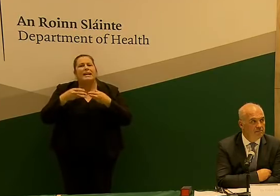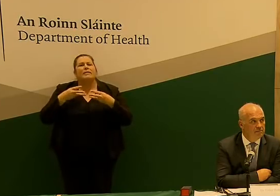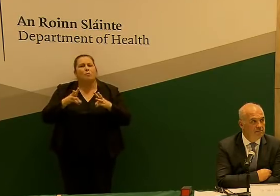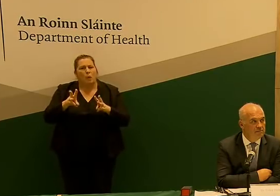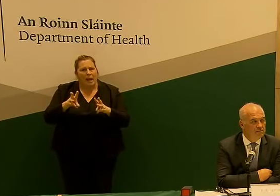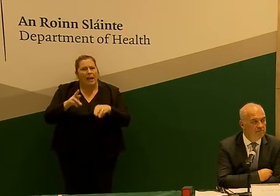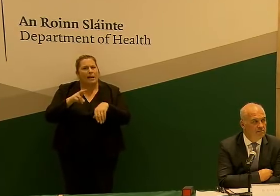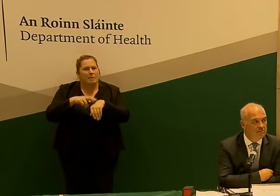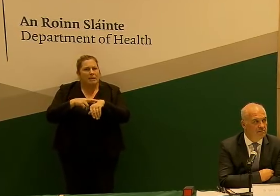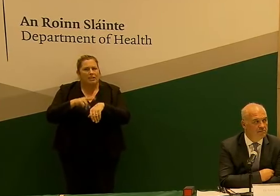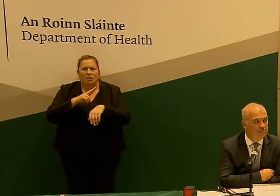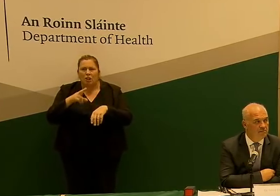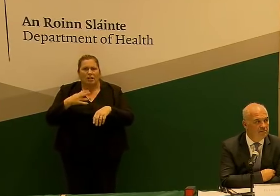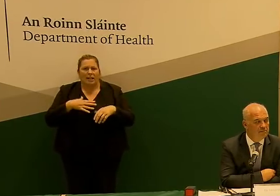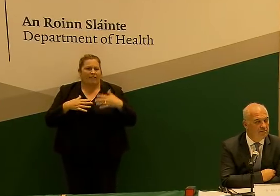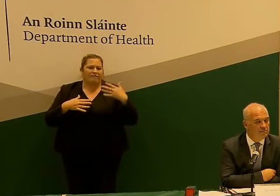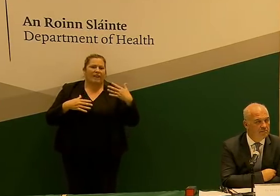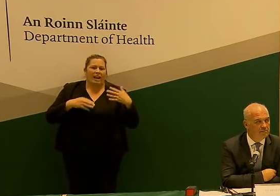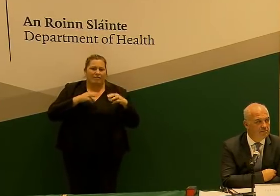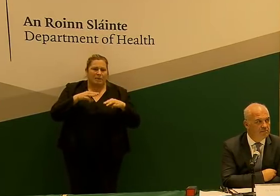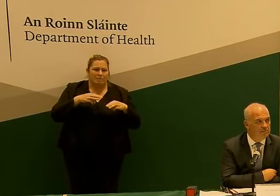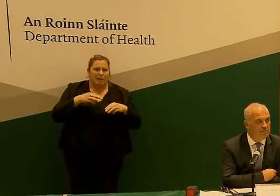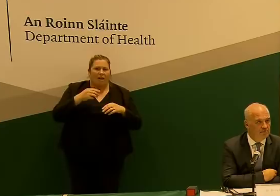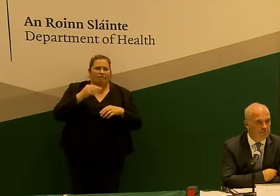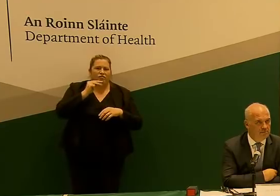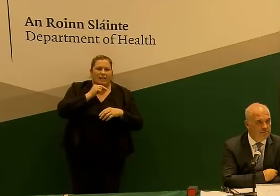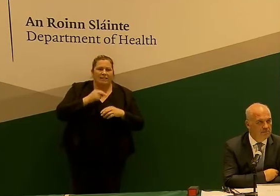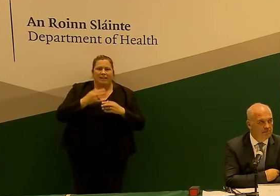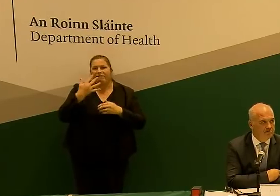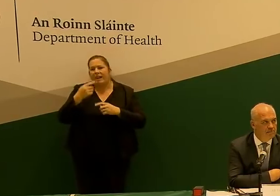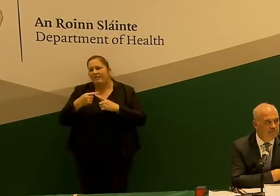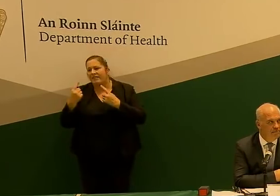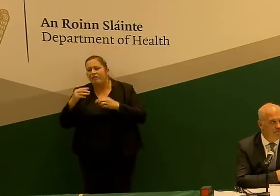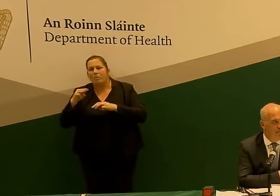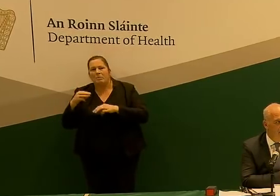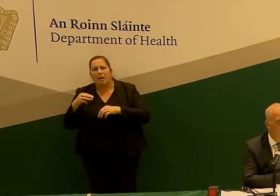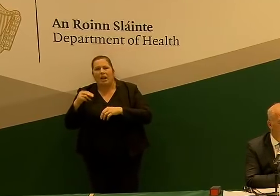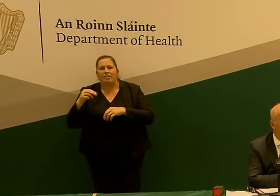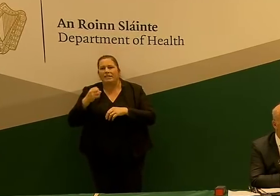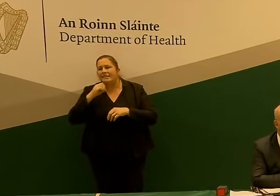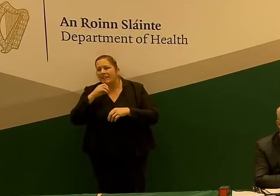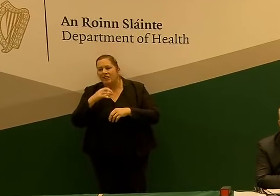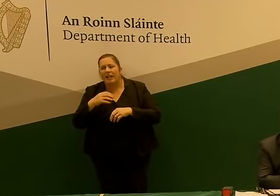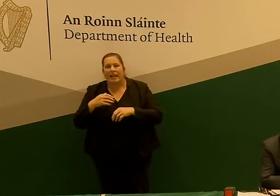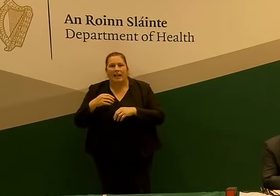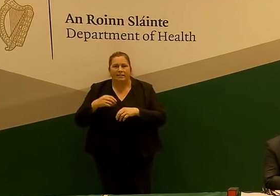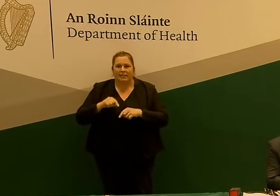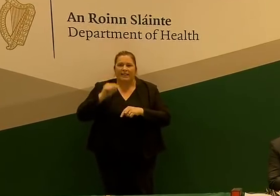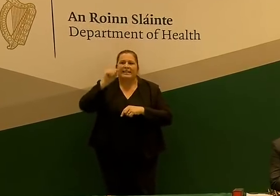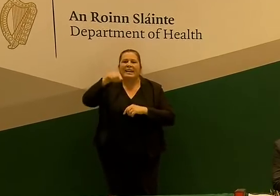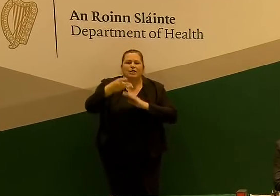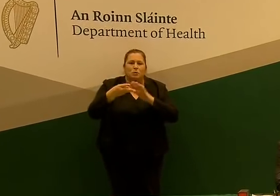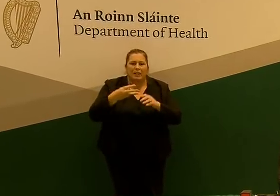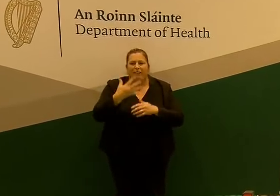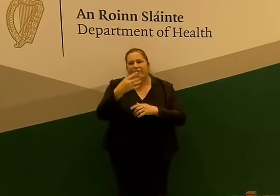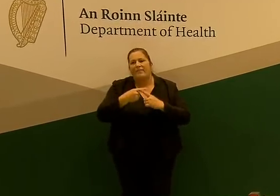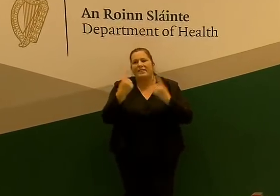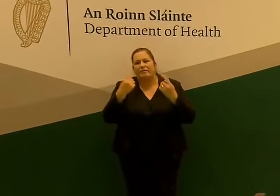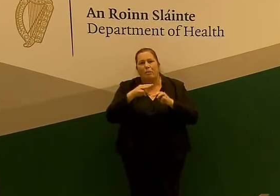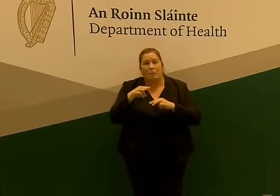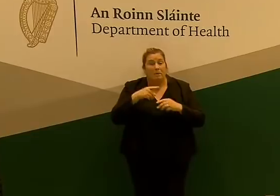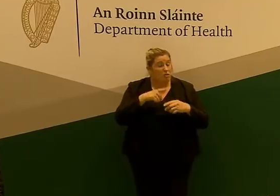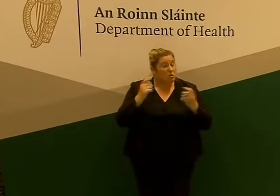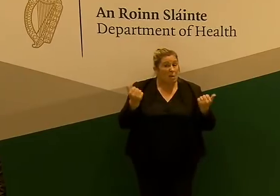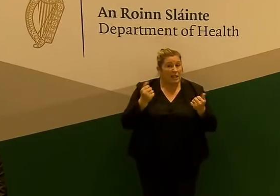than seeing maybe five people on a Friday and then five different people on a Saturday and then the following Friday another five different people. Do you have any advice in